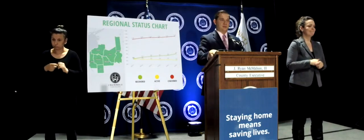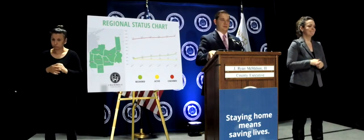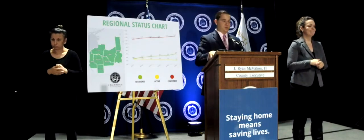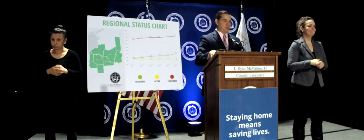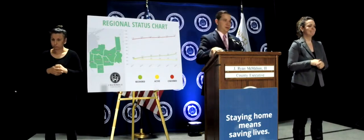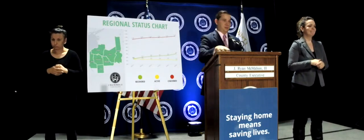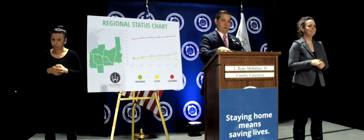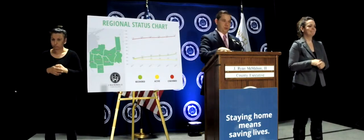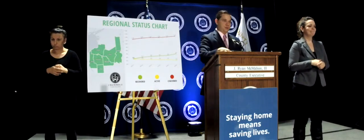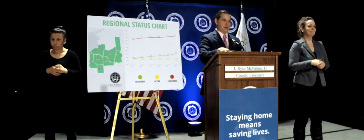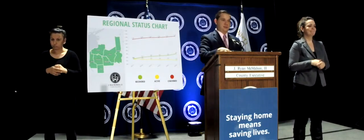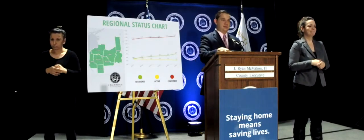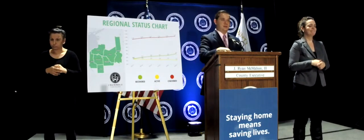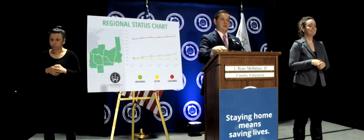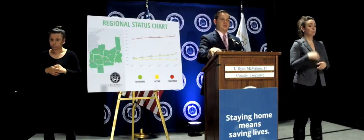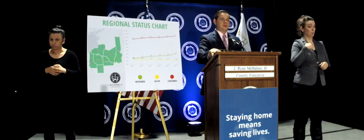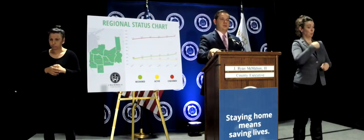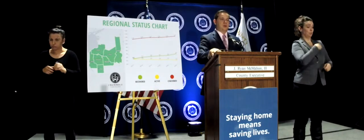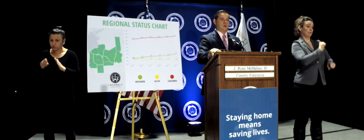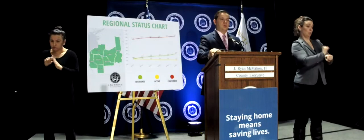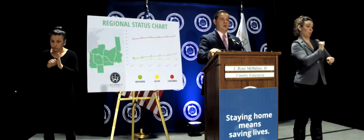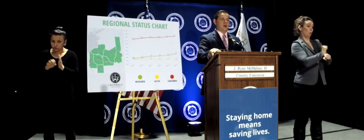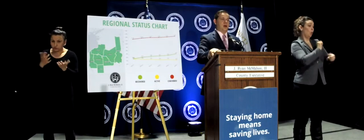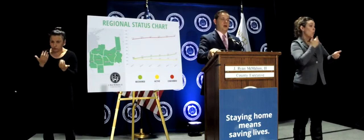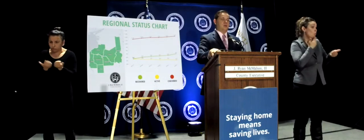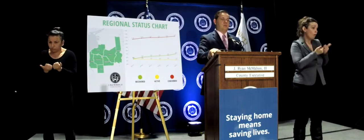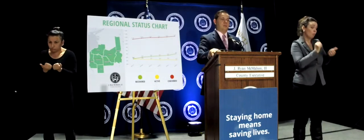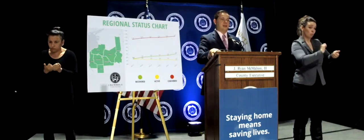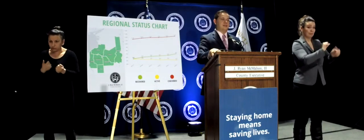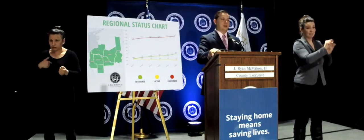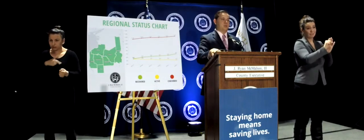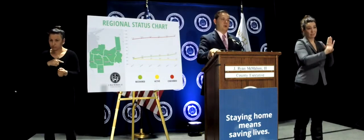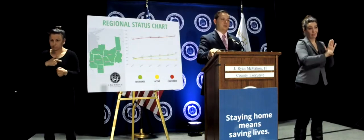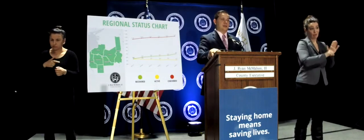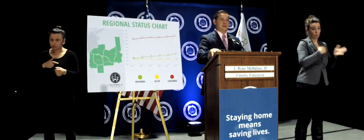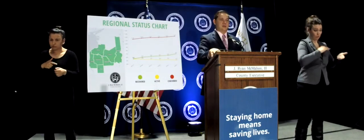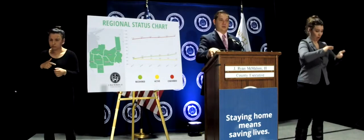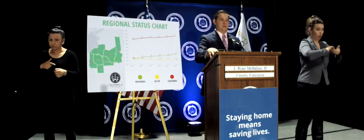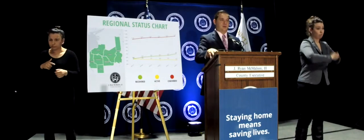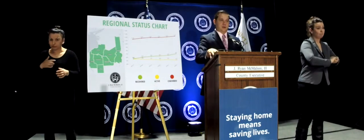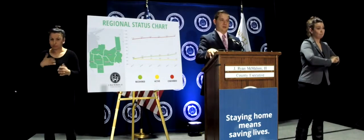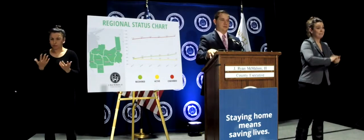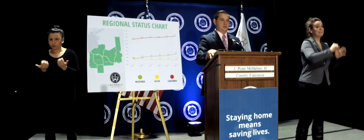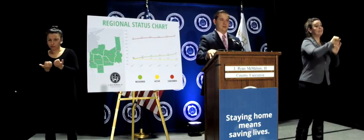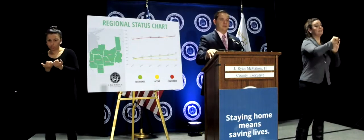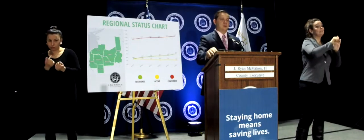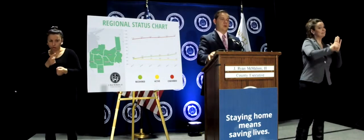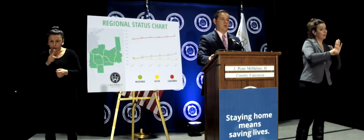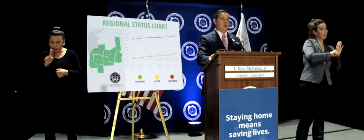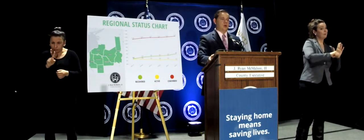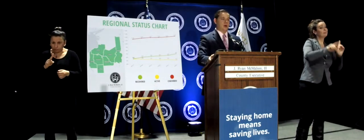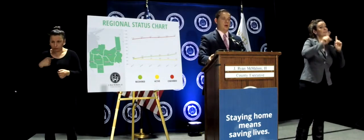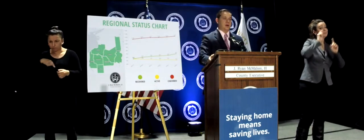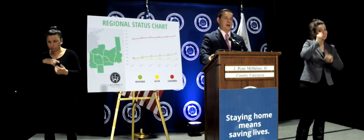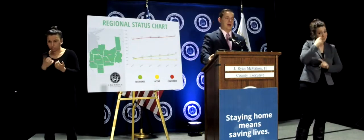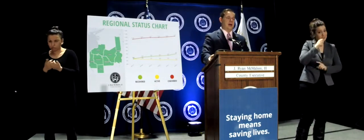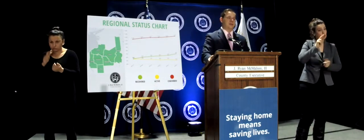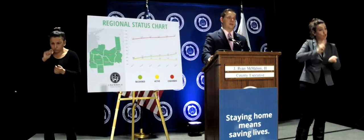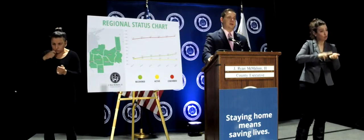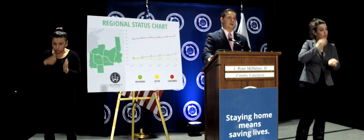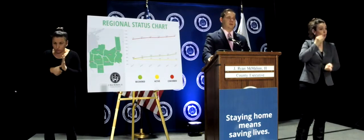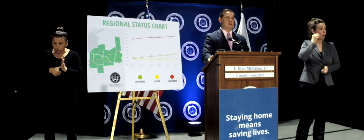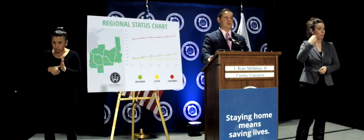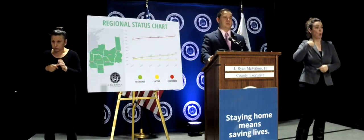testing residents. We're getting employees tested. So from that standpoint, that's how you get in front of this. And so